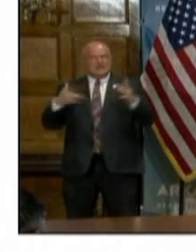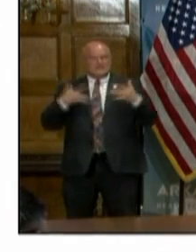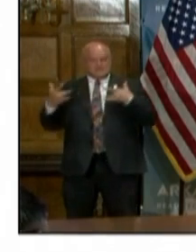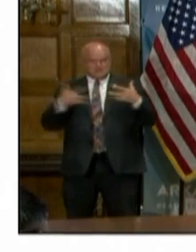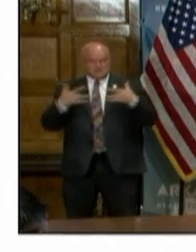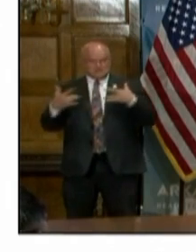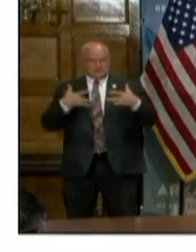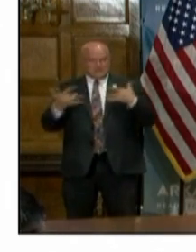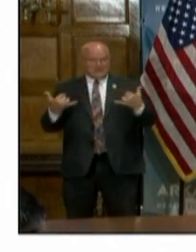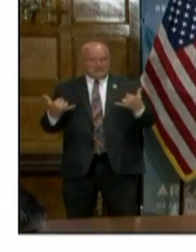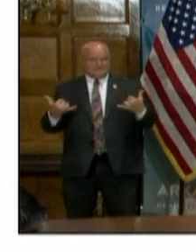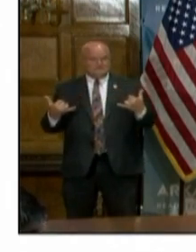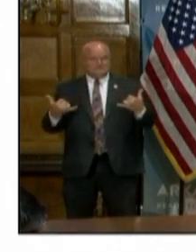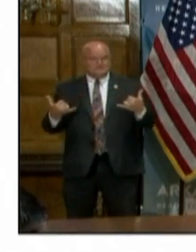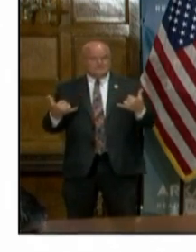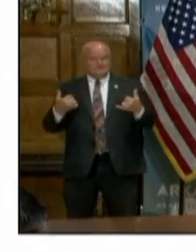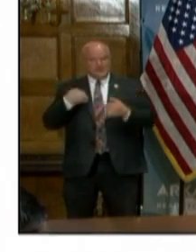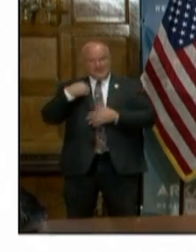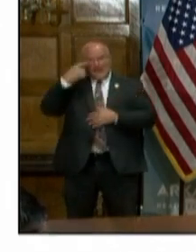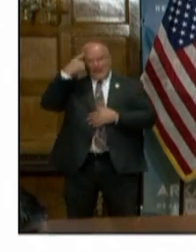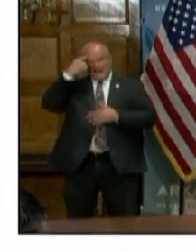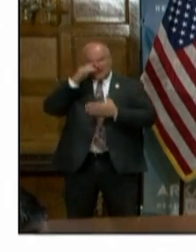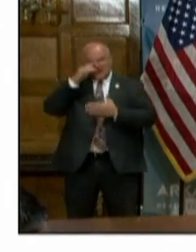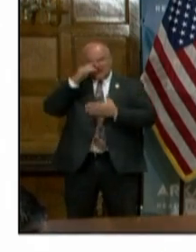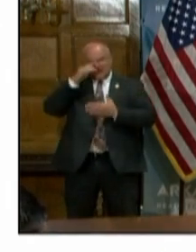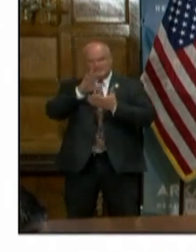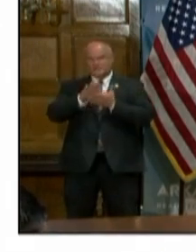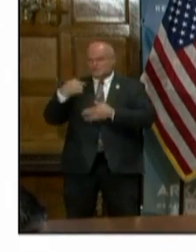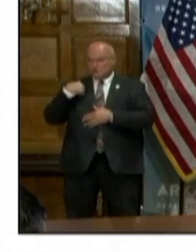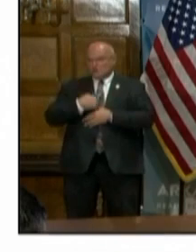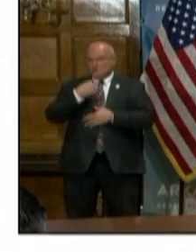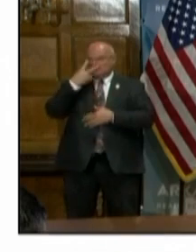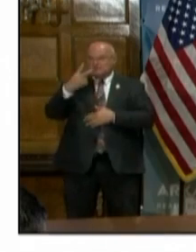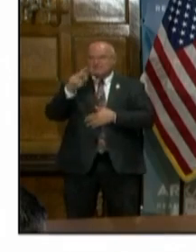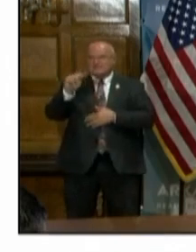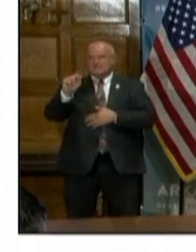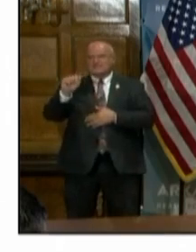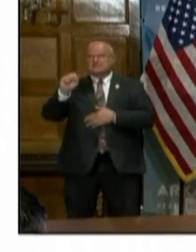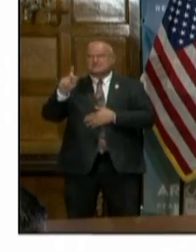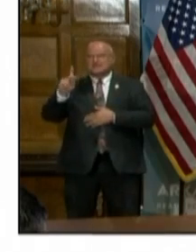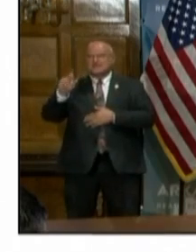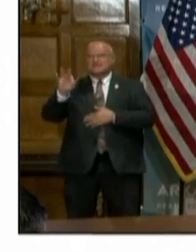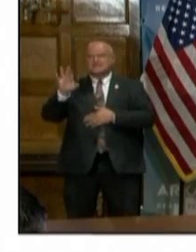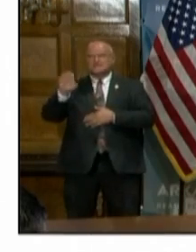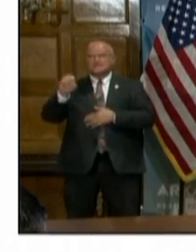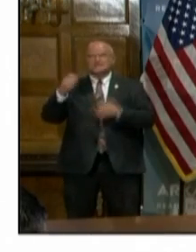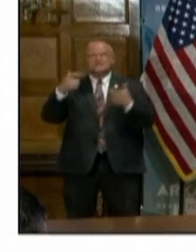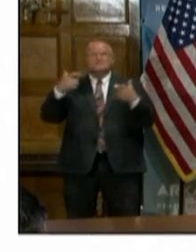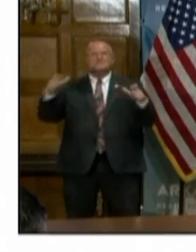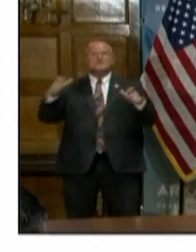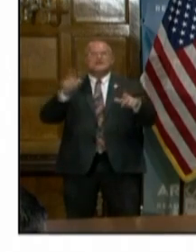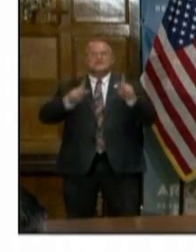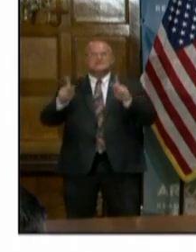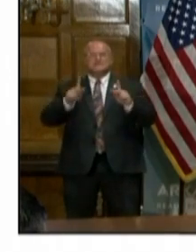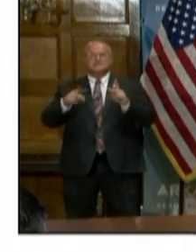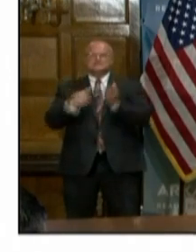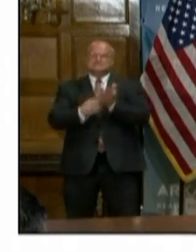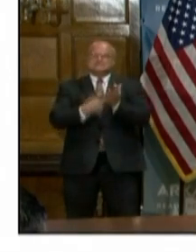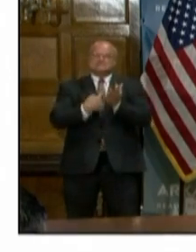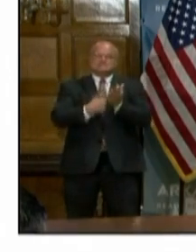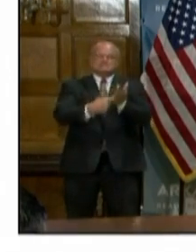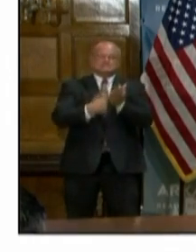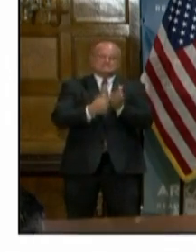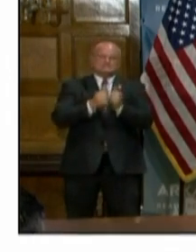concern out there. I think schools, you know, we're seeing it on the task force. It's one of the biggest issues that people are grappling with right